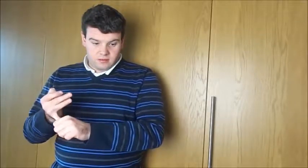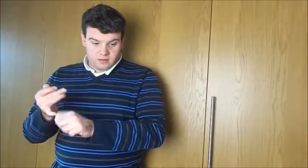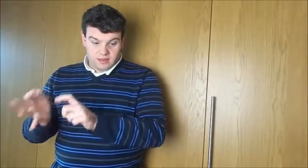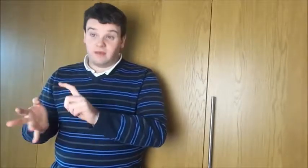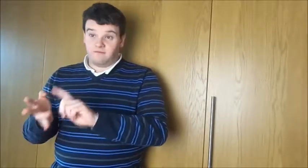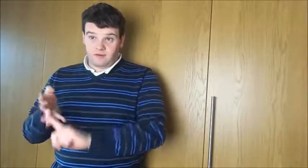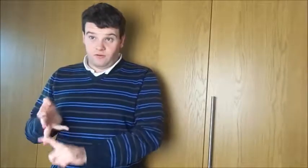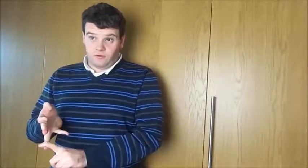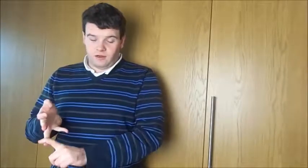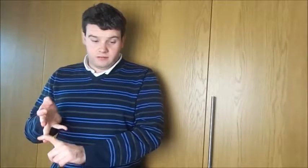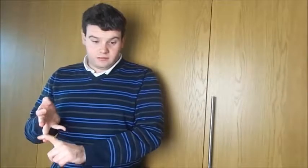then Victoria,